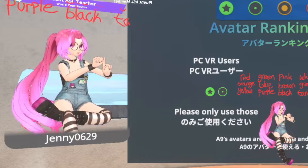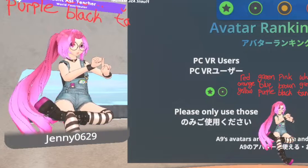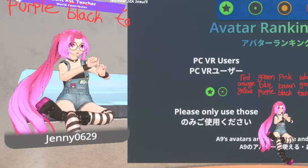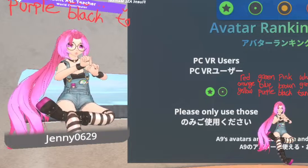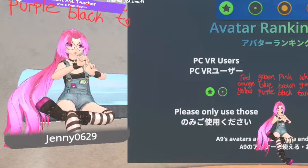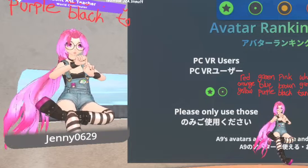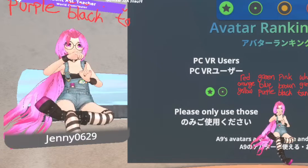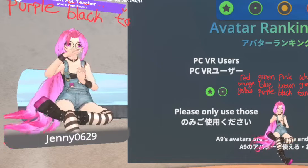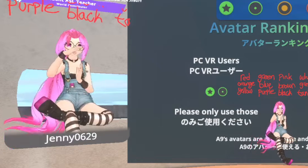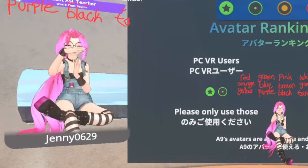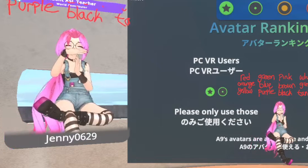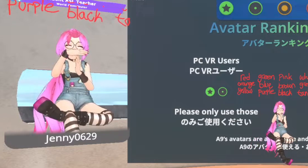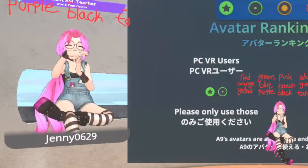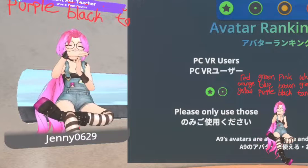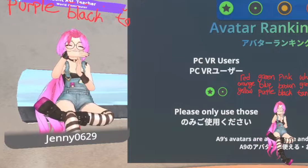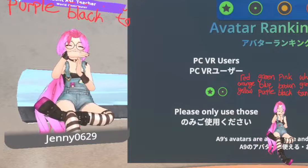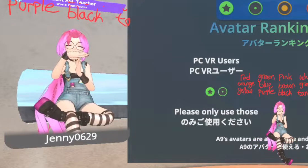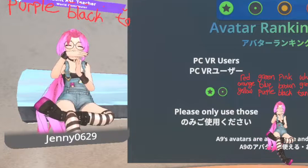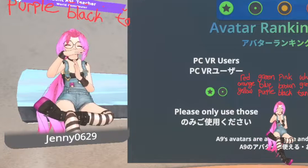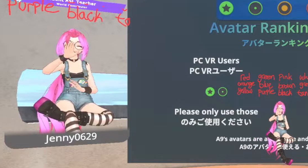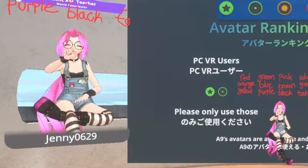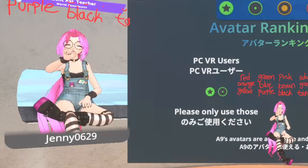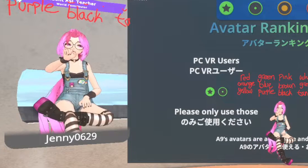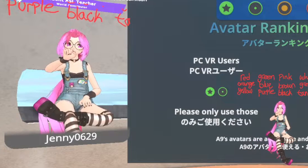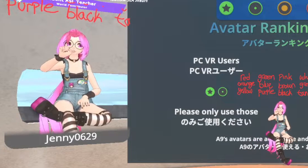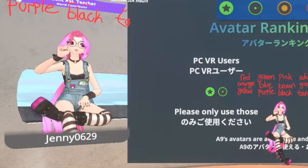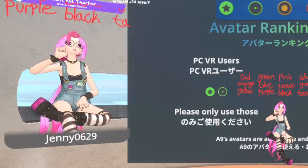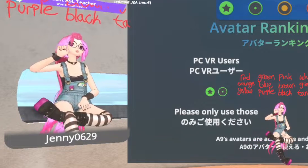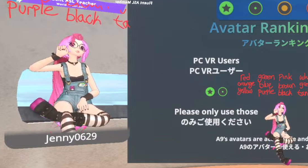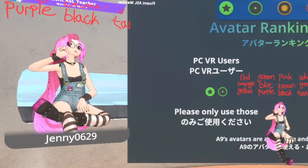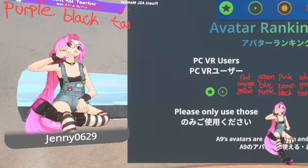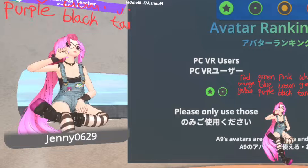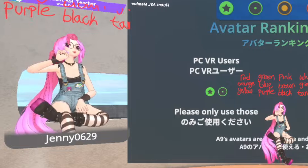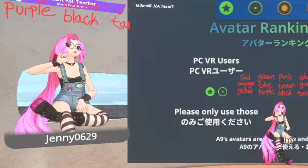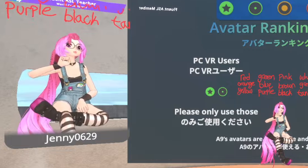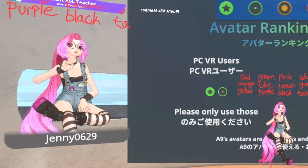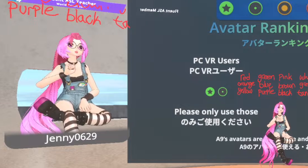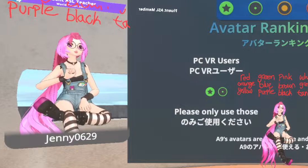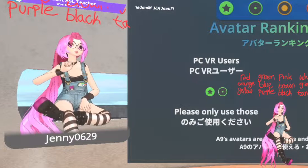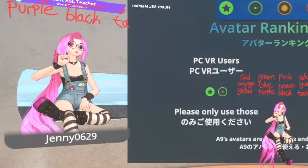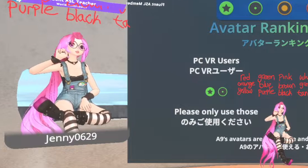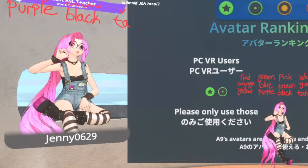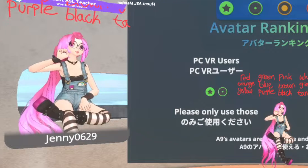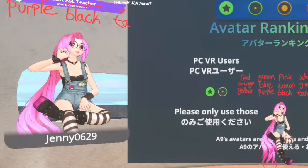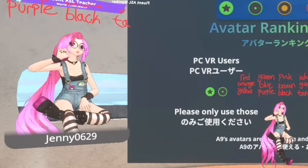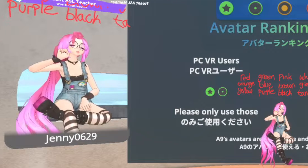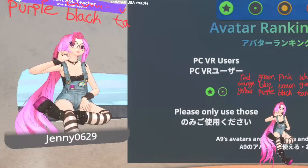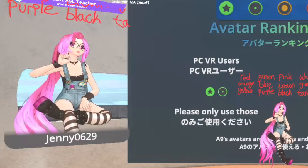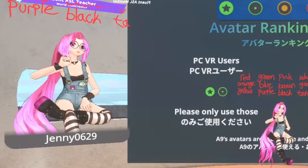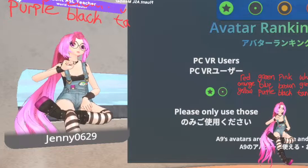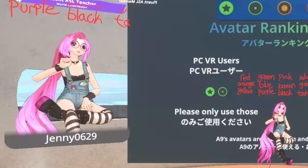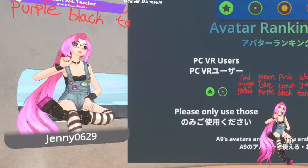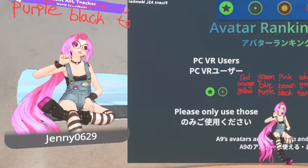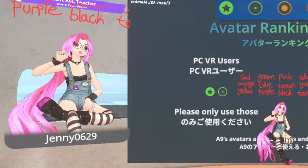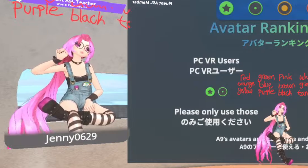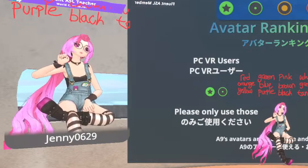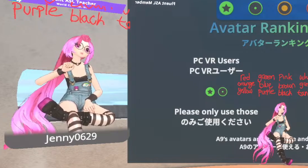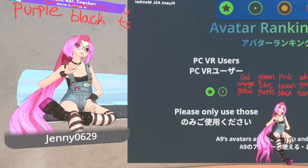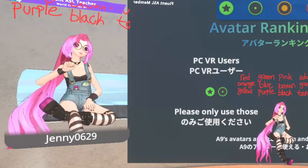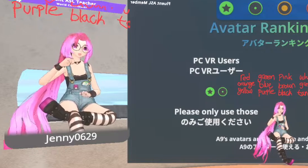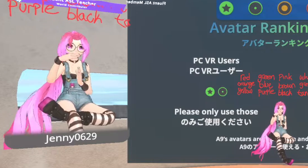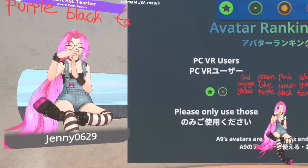that. Okay? So what I do is I say T and then I do a fist and I pull down the side of my face. Same